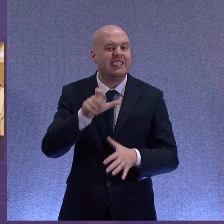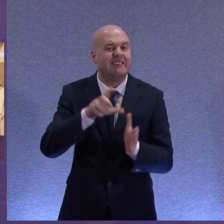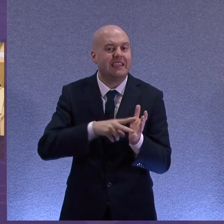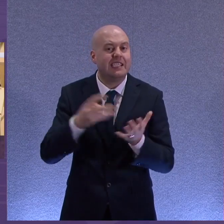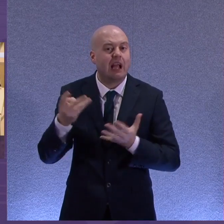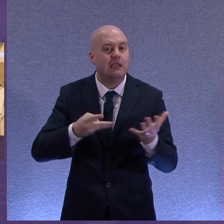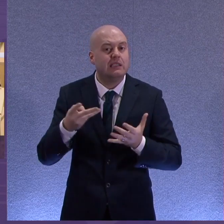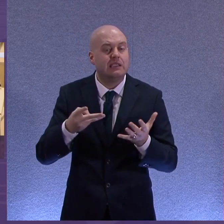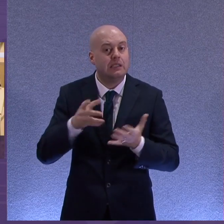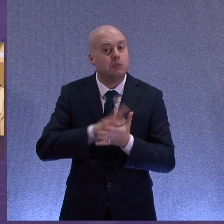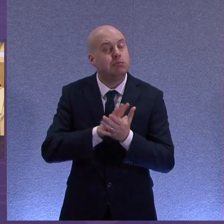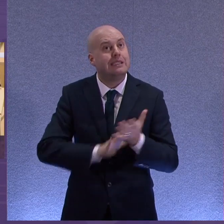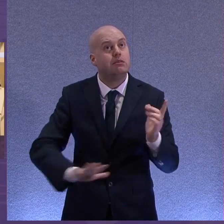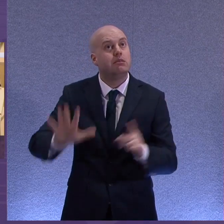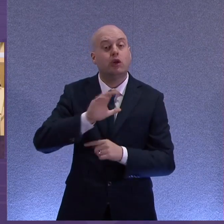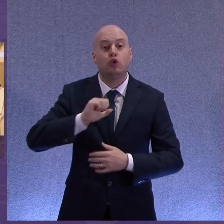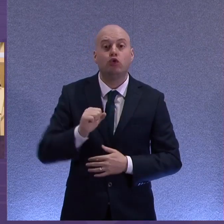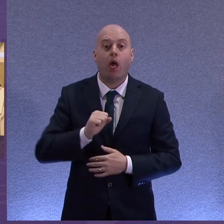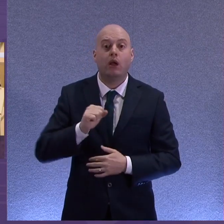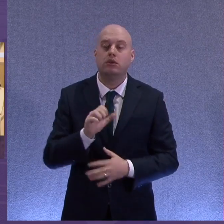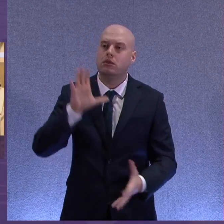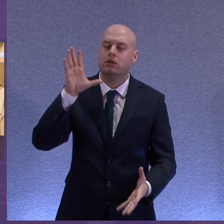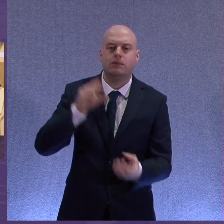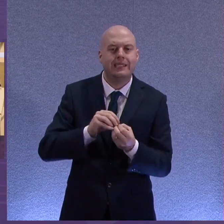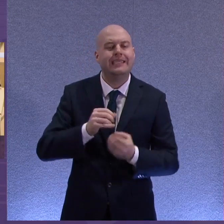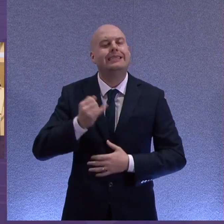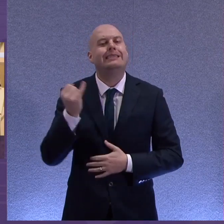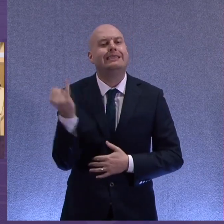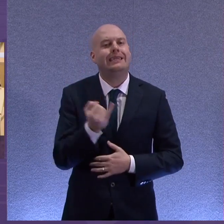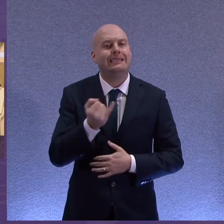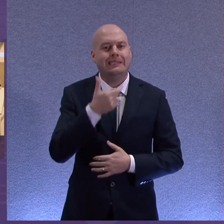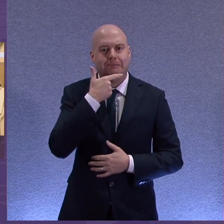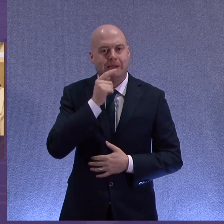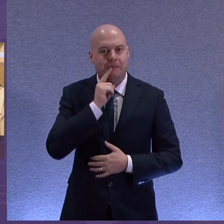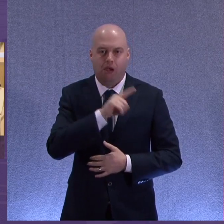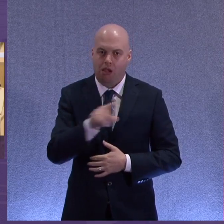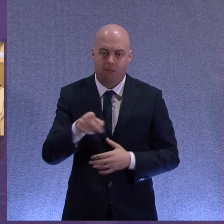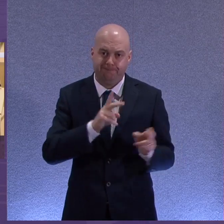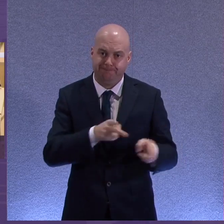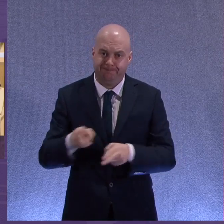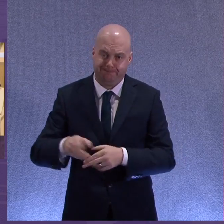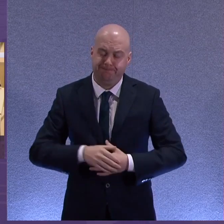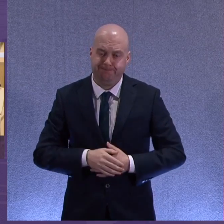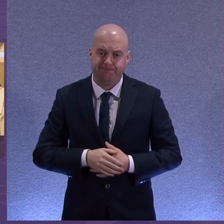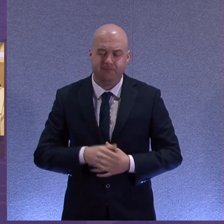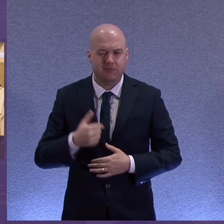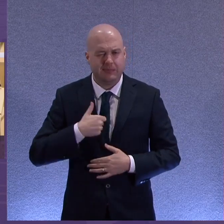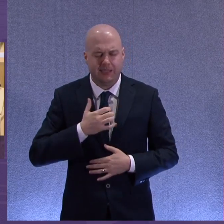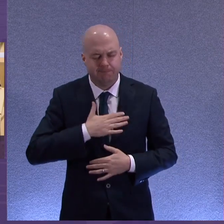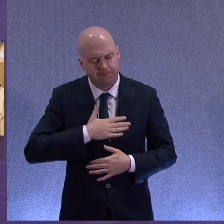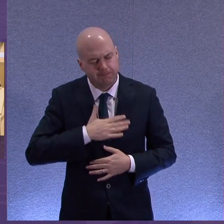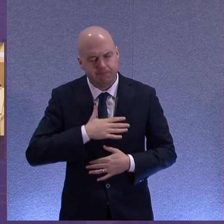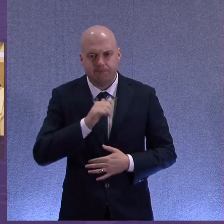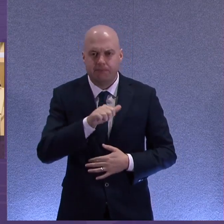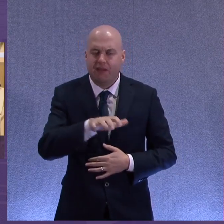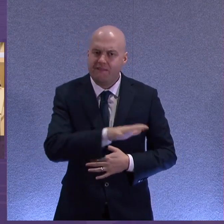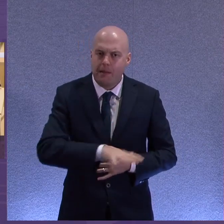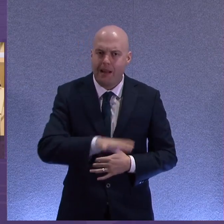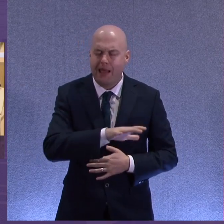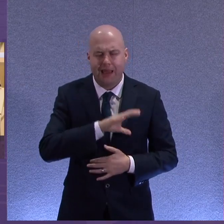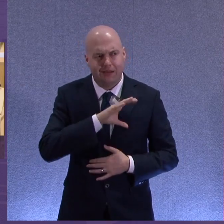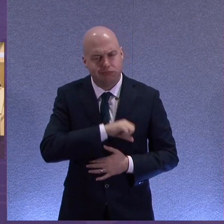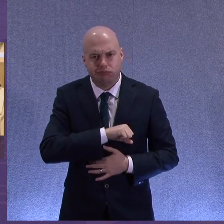to 16. I want to extend my condolences to all of those who've lost loved ones and again thank our NHS staff who continue to care for